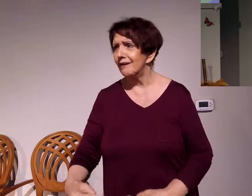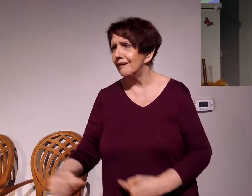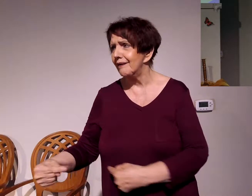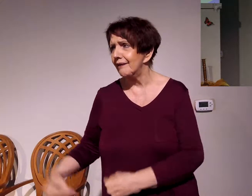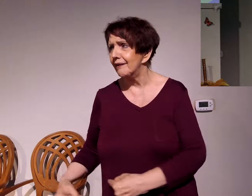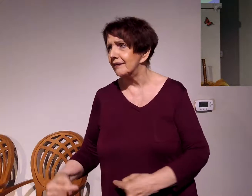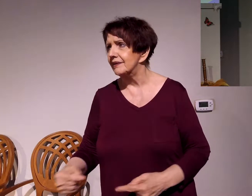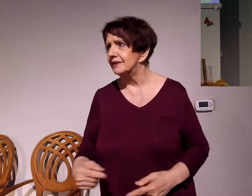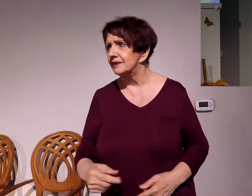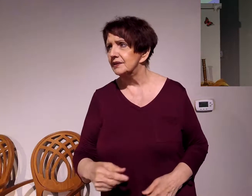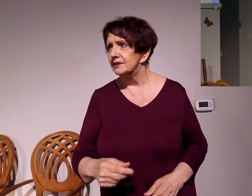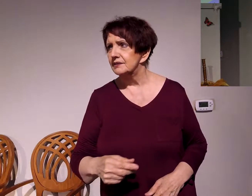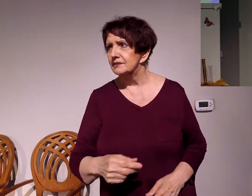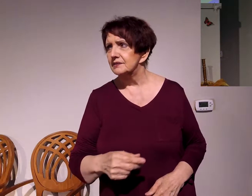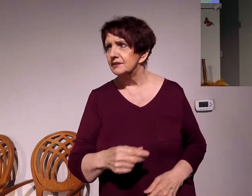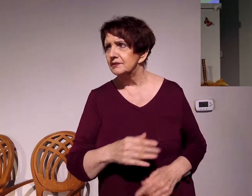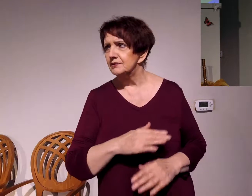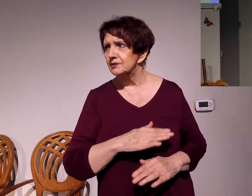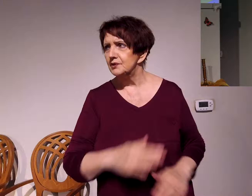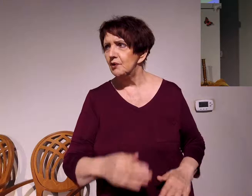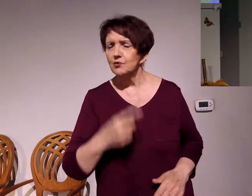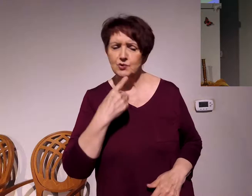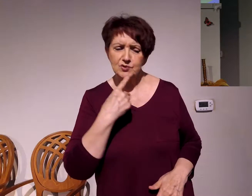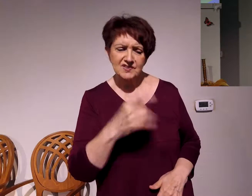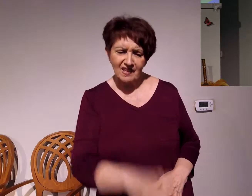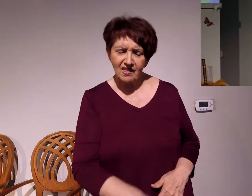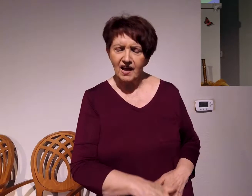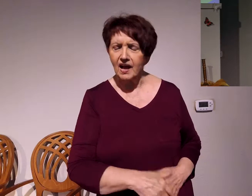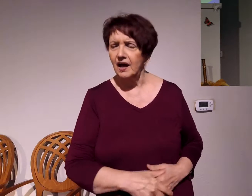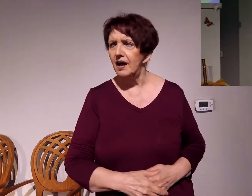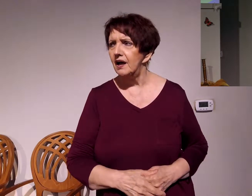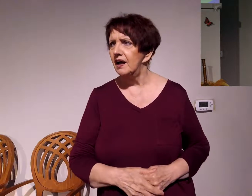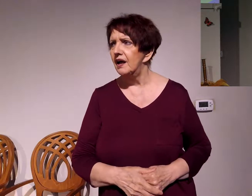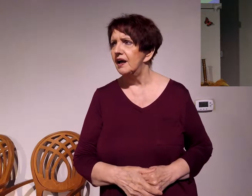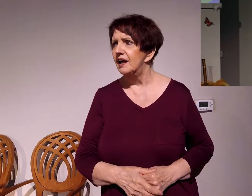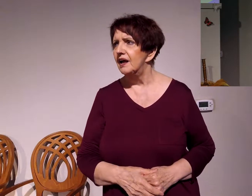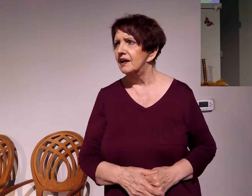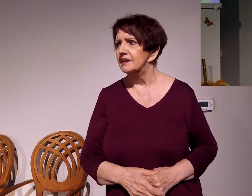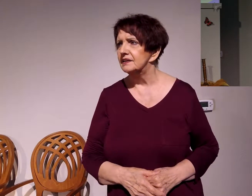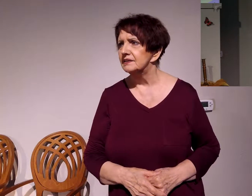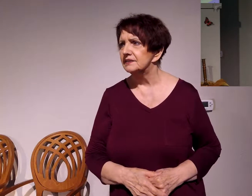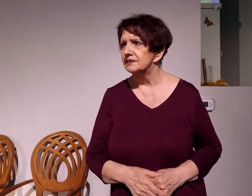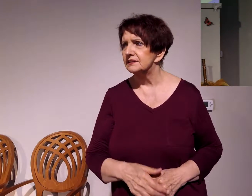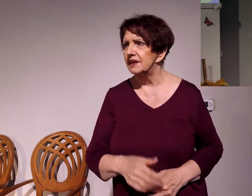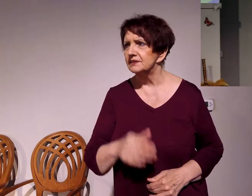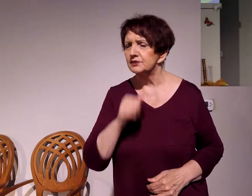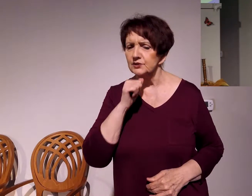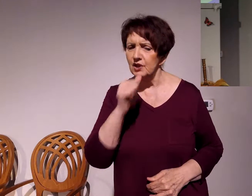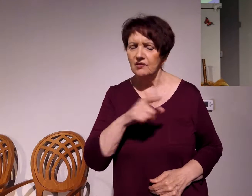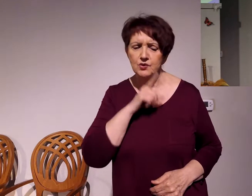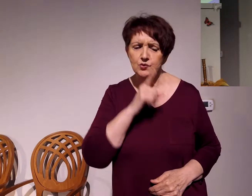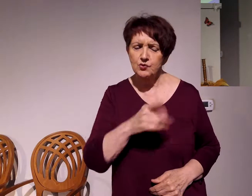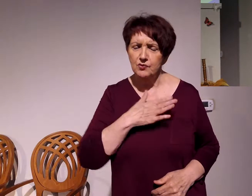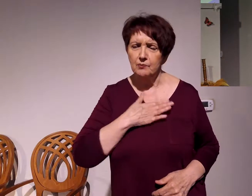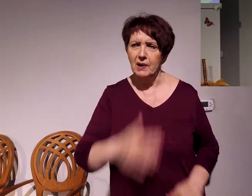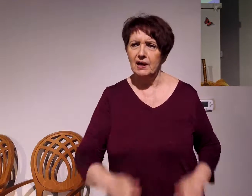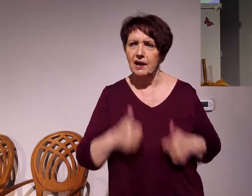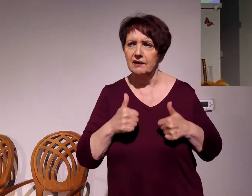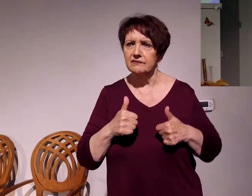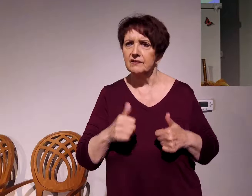in that moment? I kid you not. I said, don't you dare say that this is the truth of my